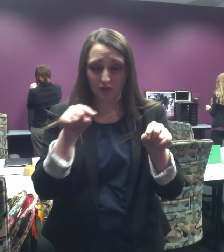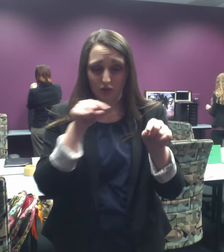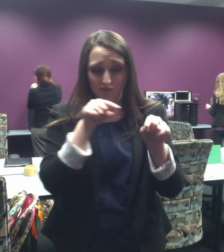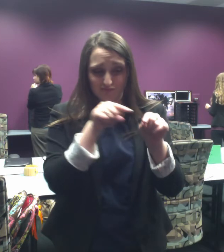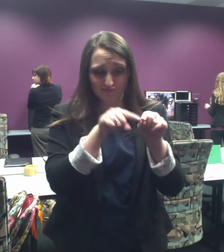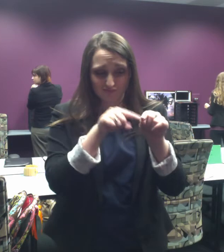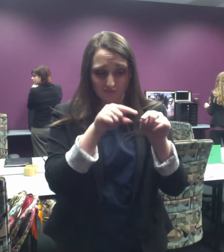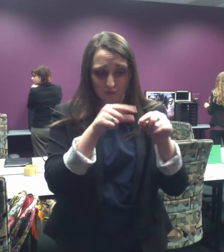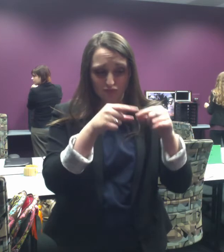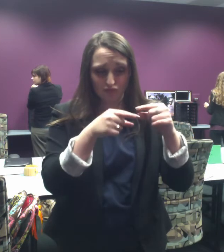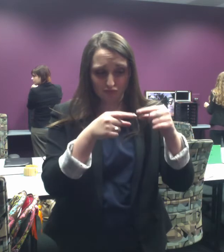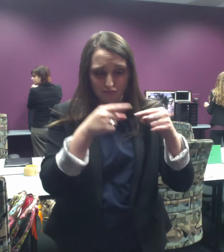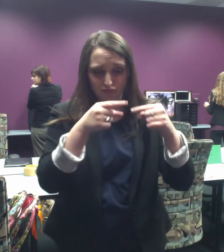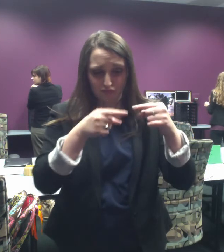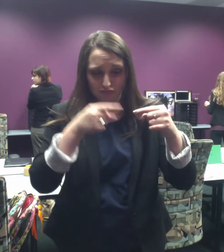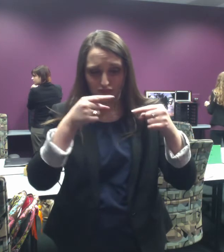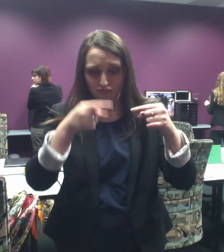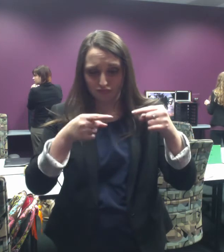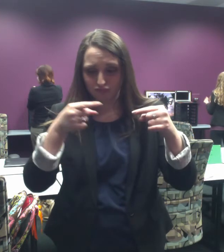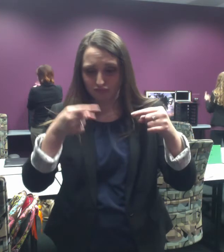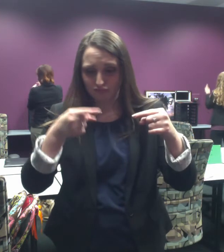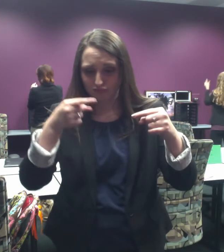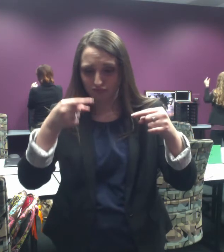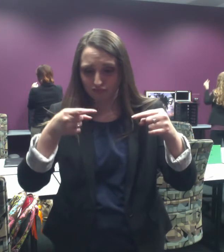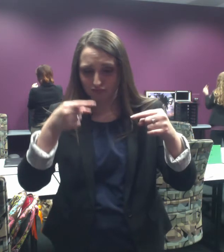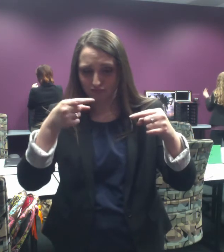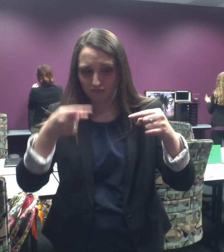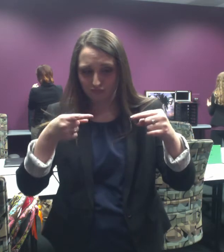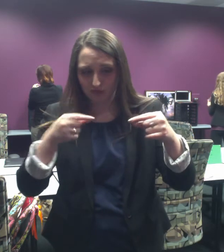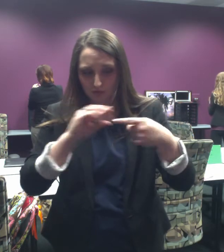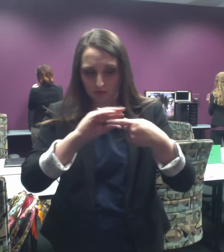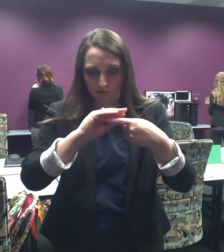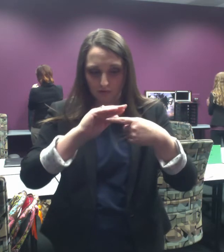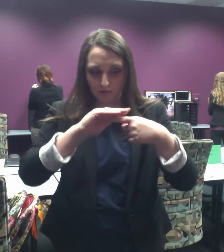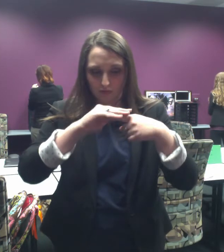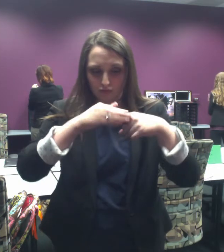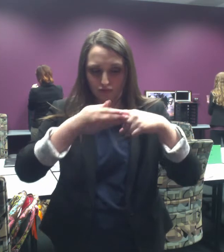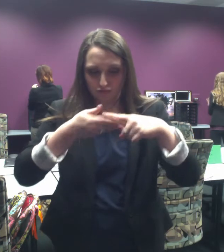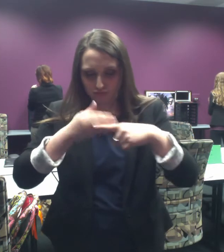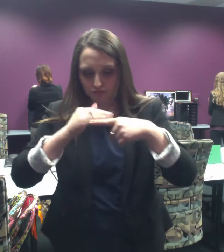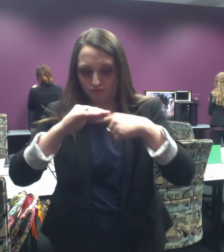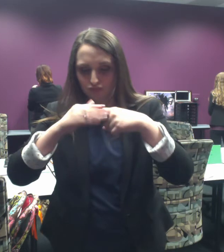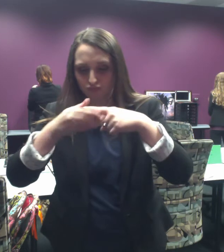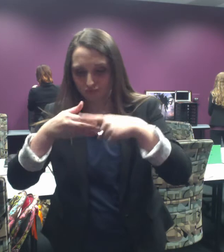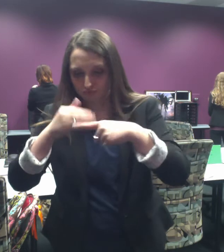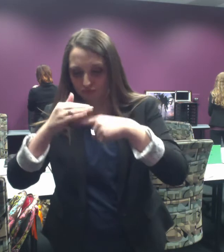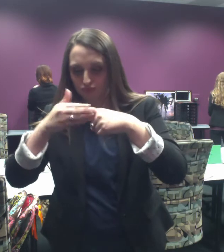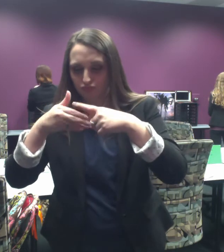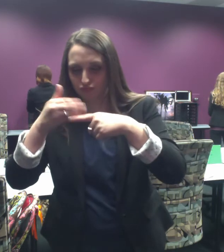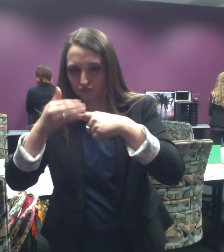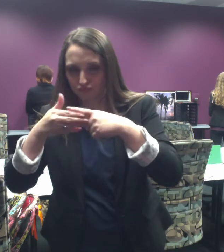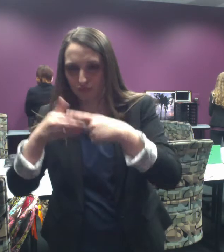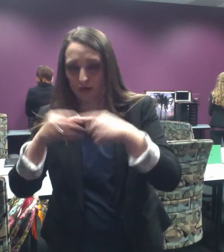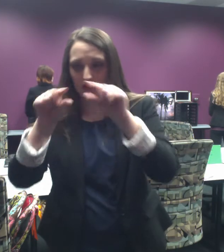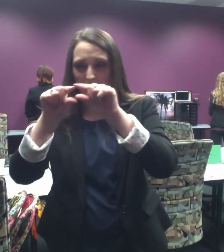These are called bulbs of the thermometer, the silver parts down here on the bottom. What they do to measure relative humidity is they